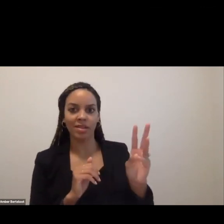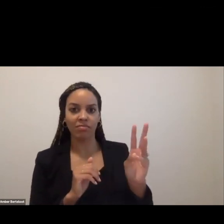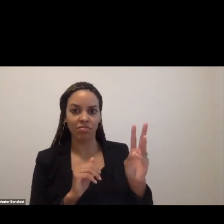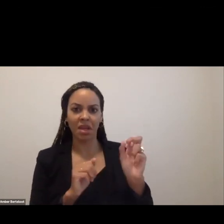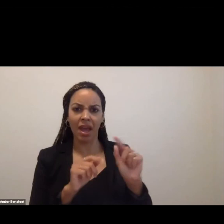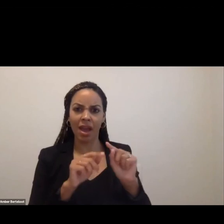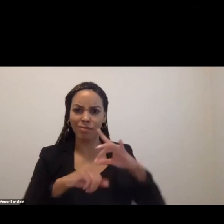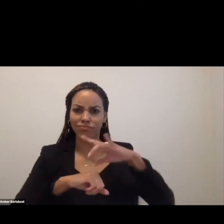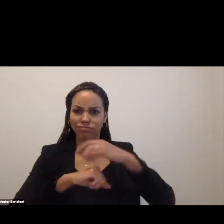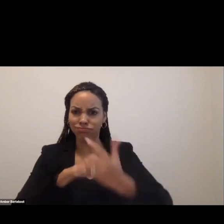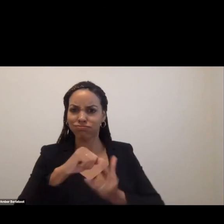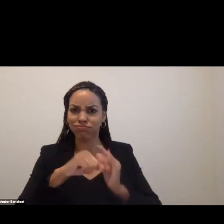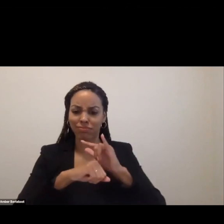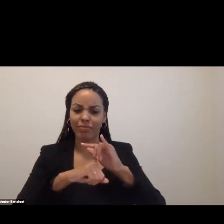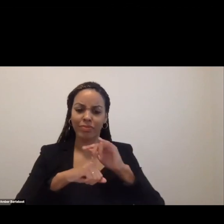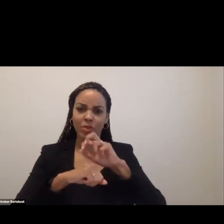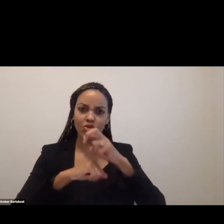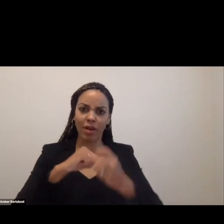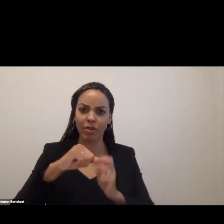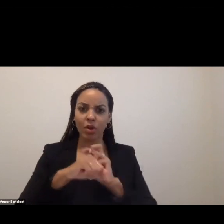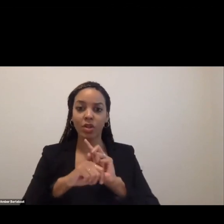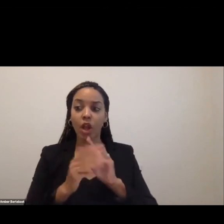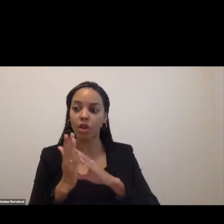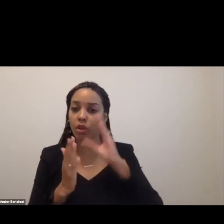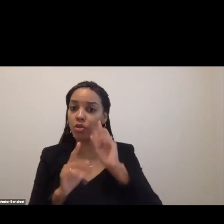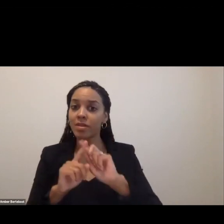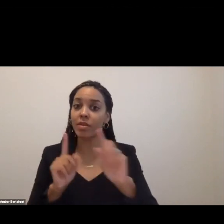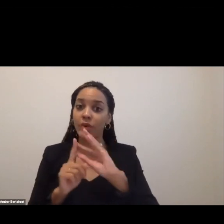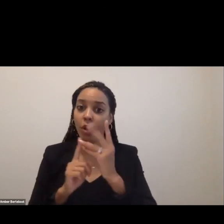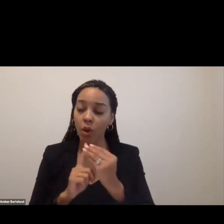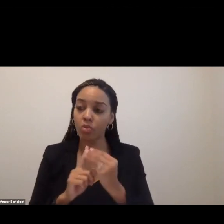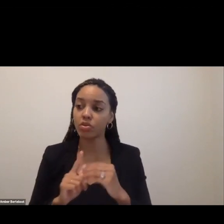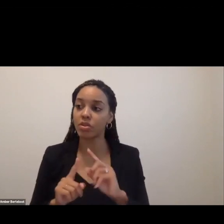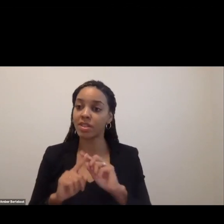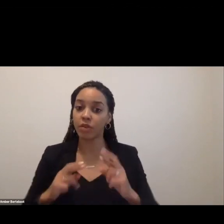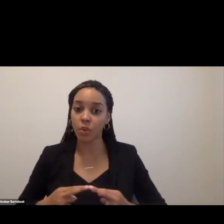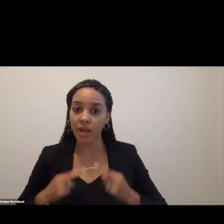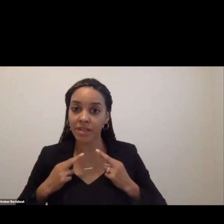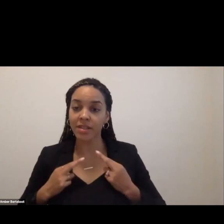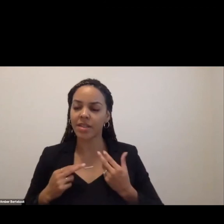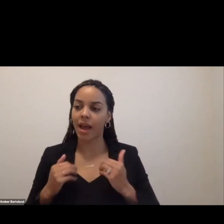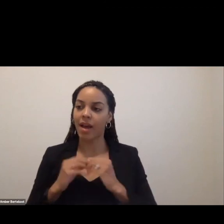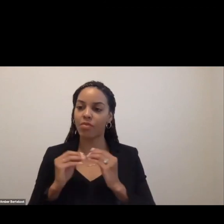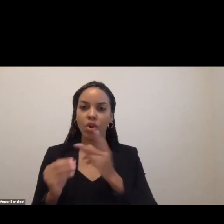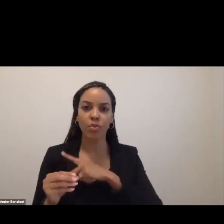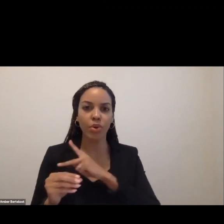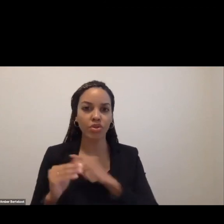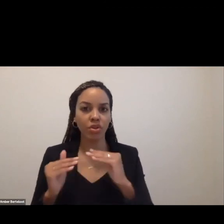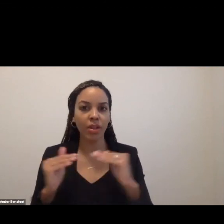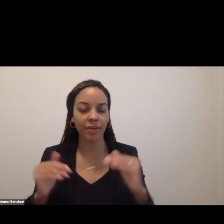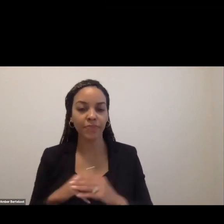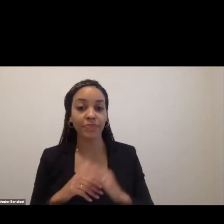the residencies, different cultures met at a personal level. It seemed that